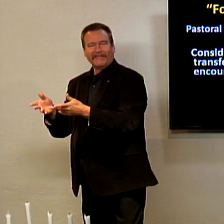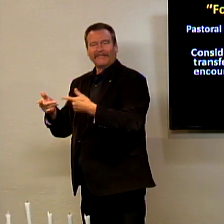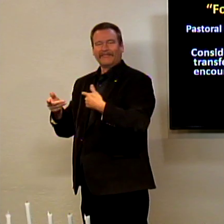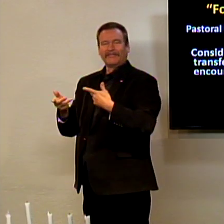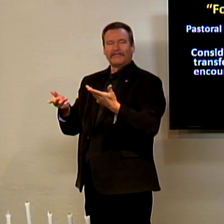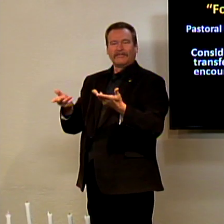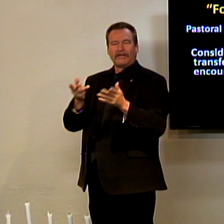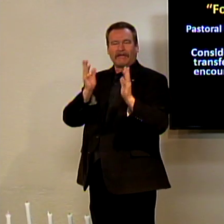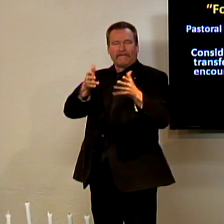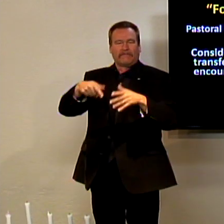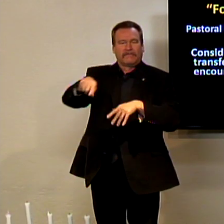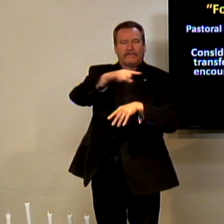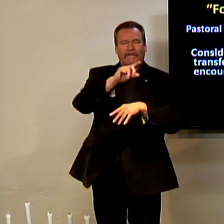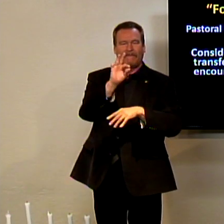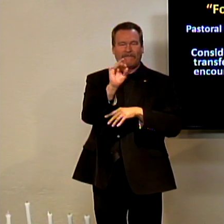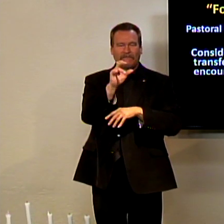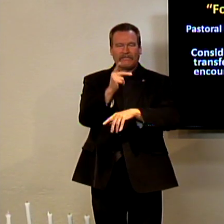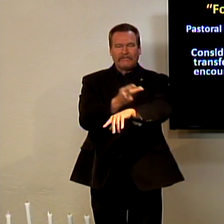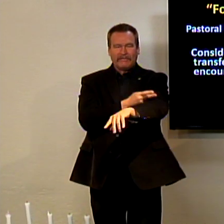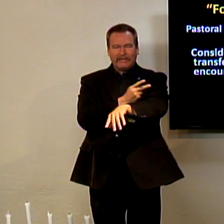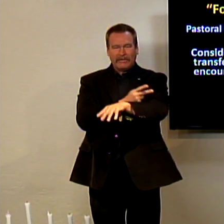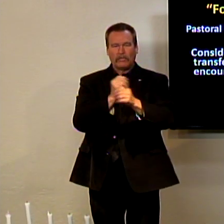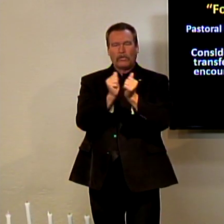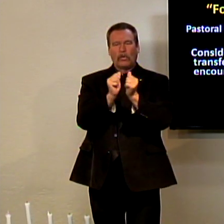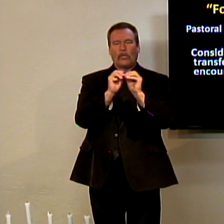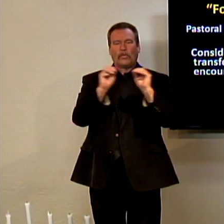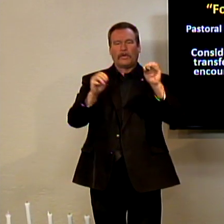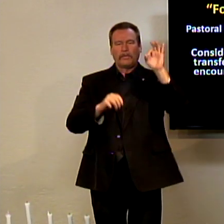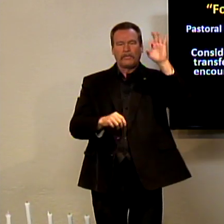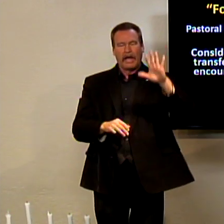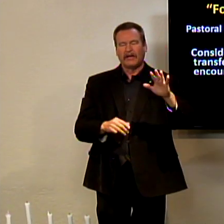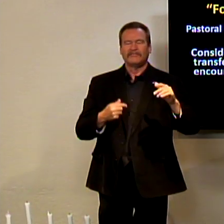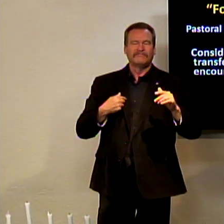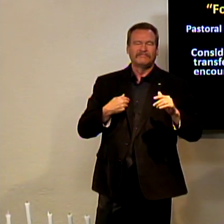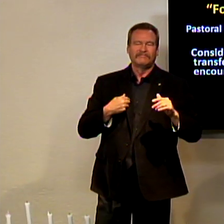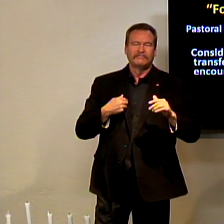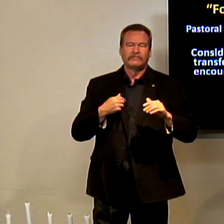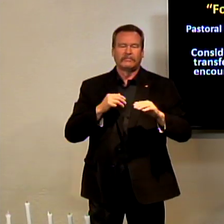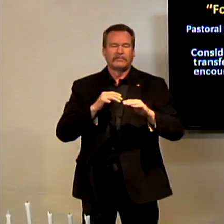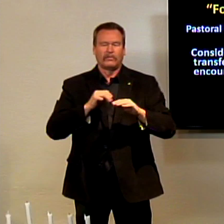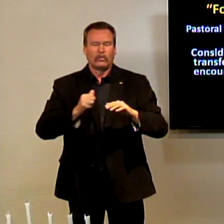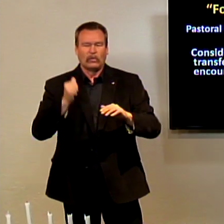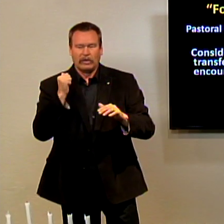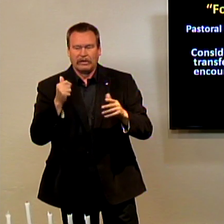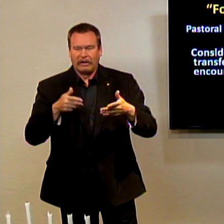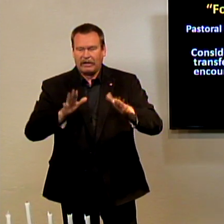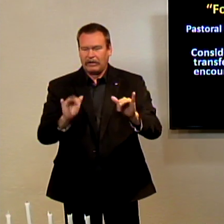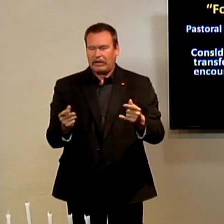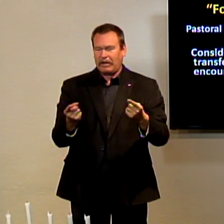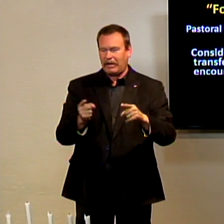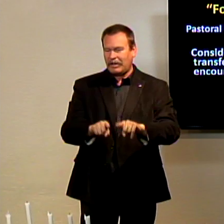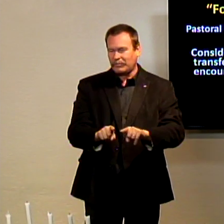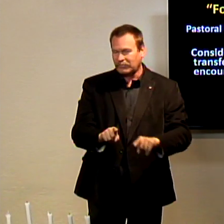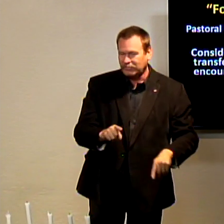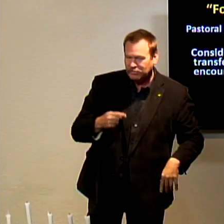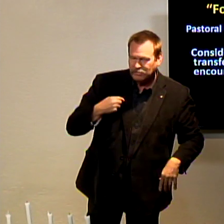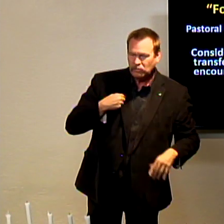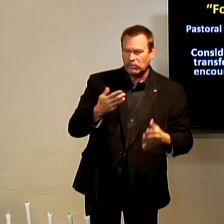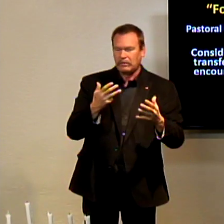And I'm not just going to leave Nehemiah on his own and leave you as sheep without a shepherd, without a pastor. That's not my intention. I'm not going to let that happen,